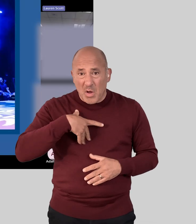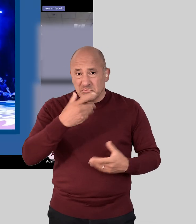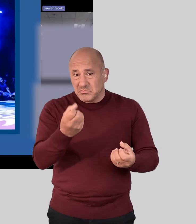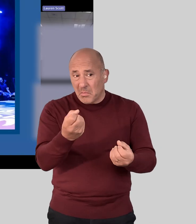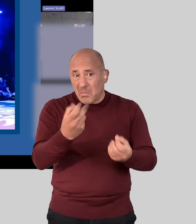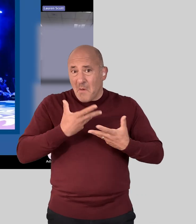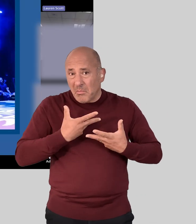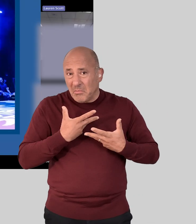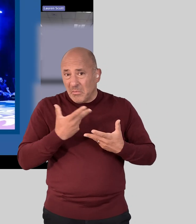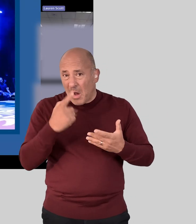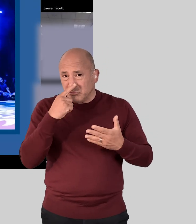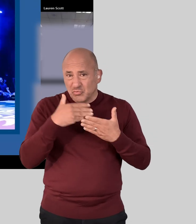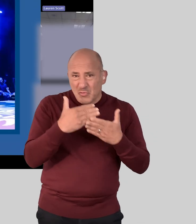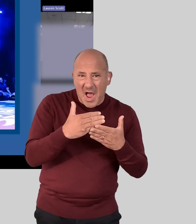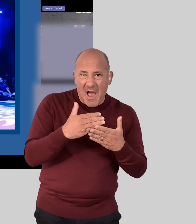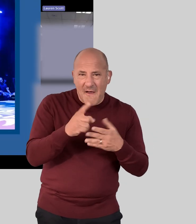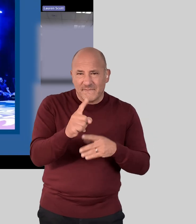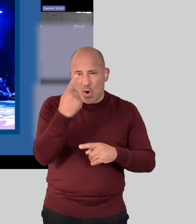like to